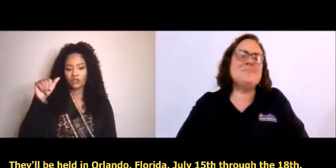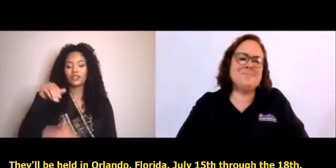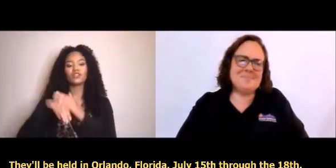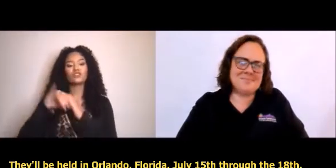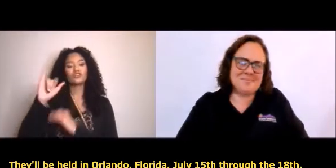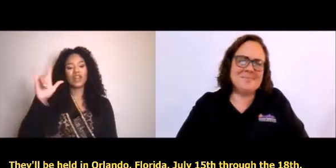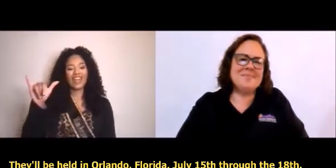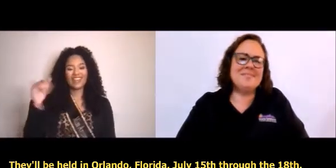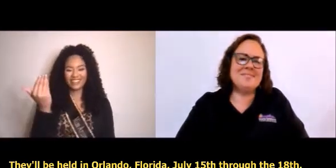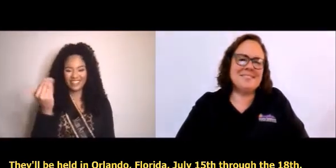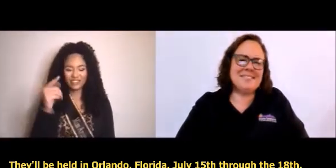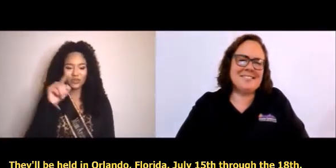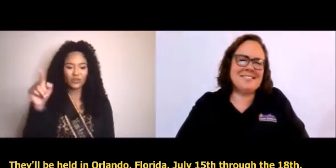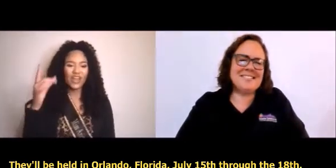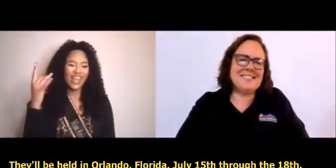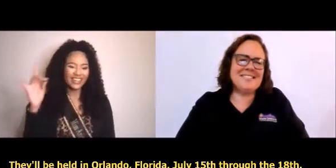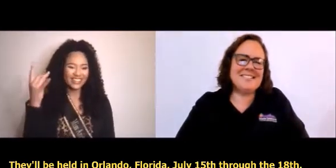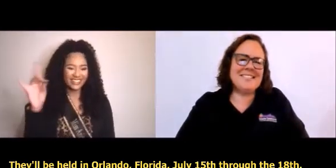July 15th through the 18th.